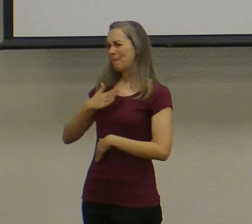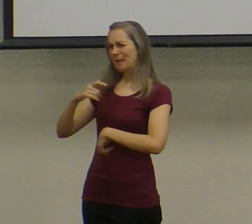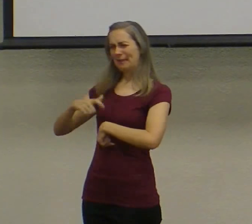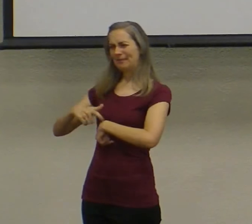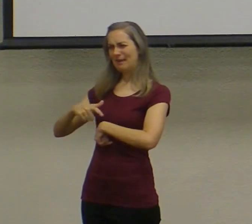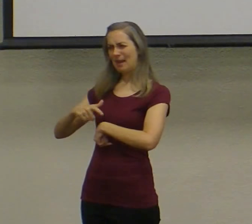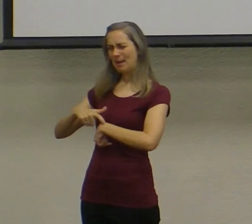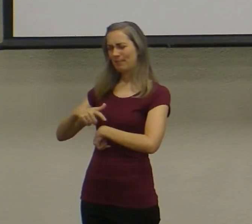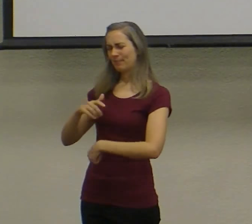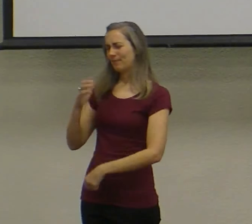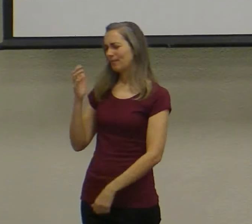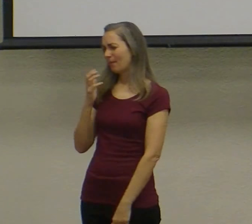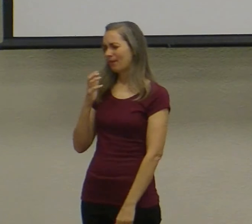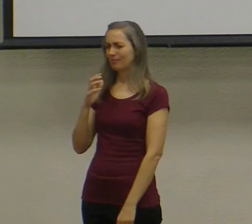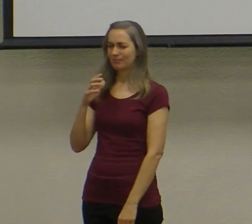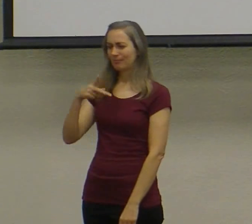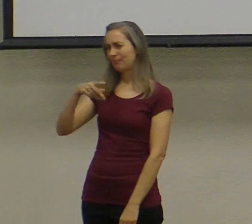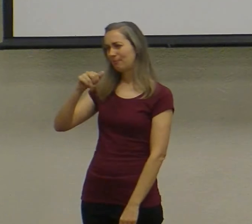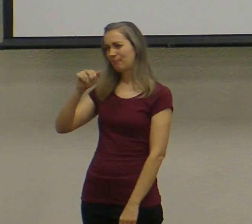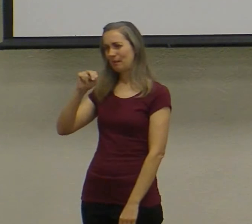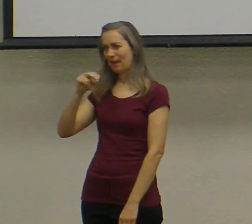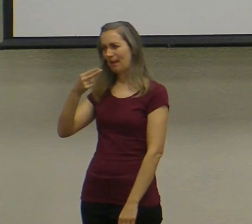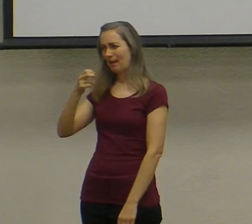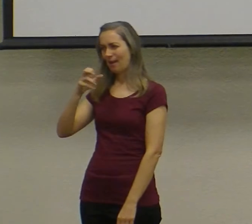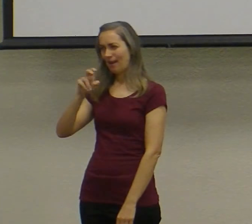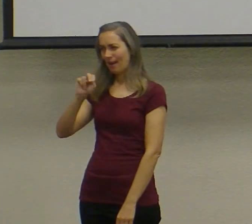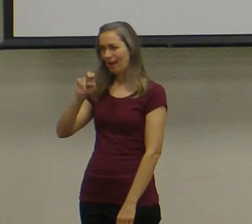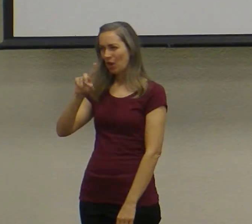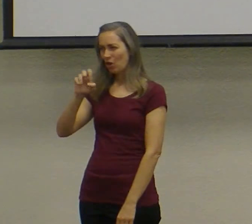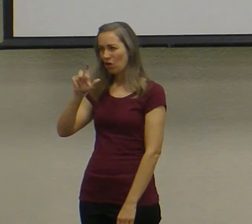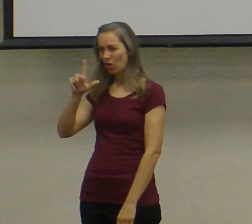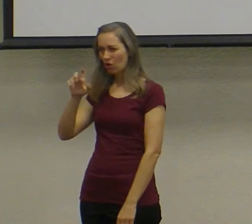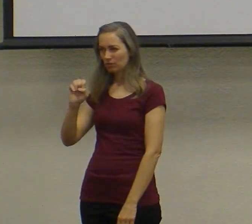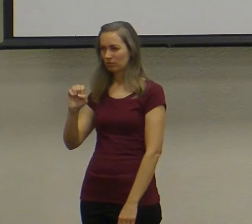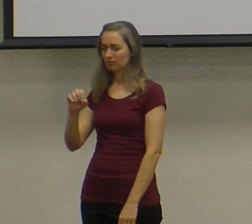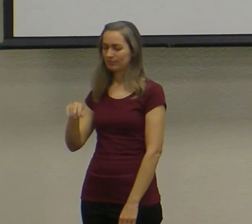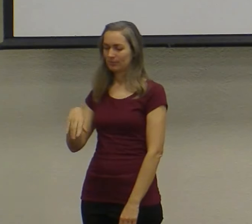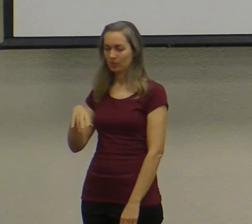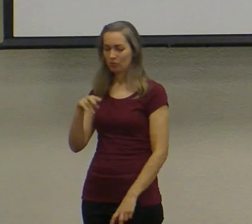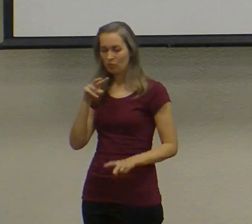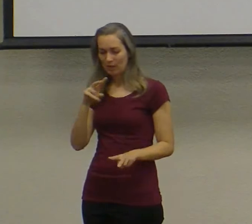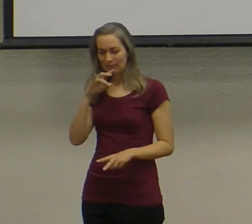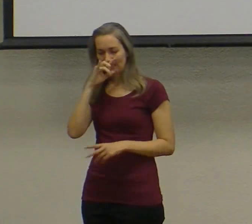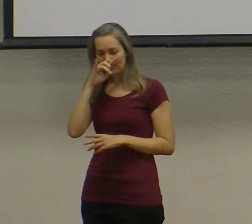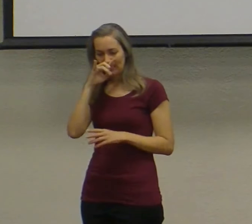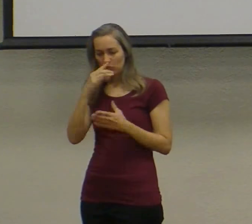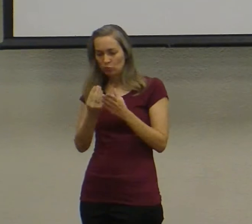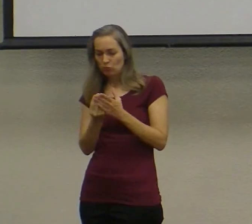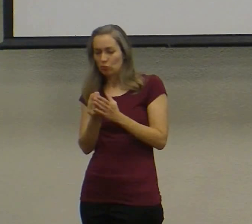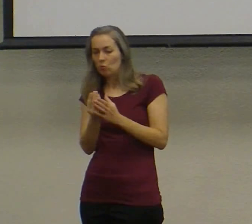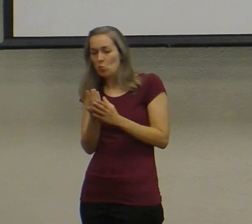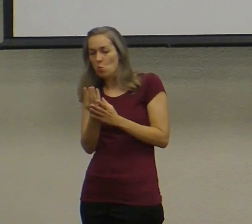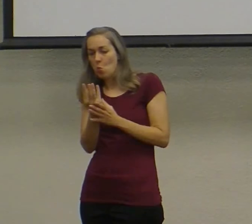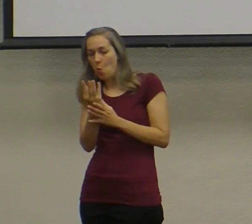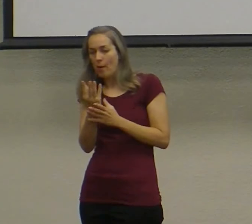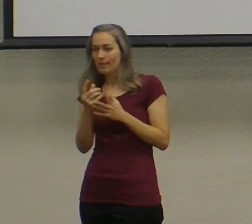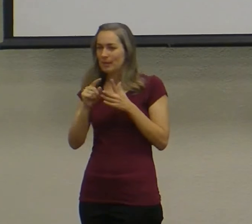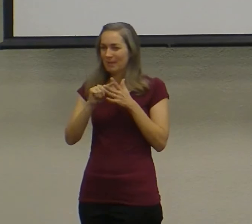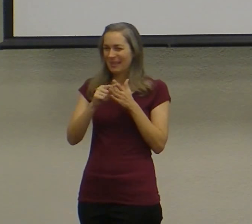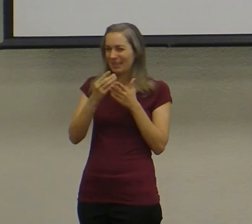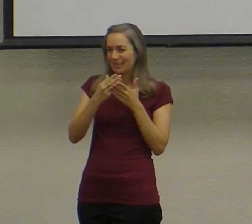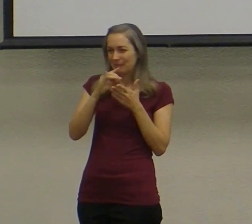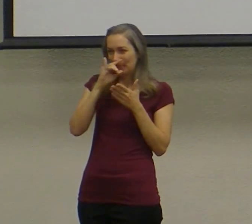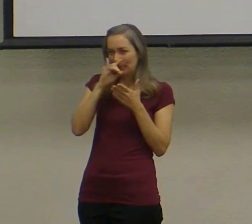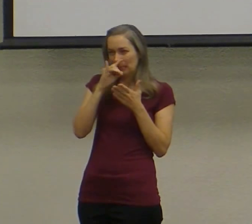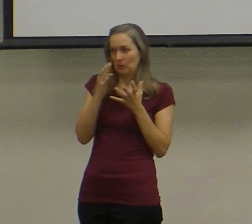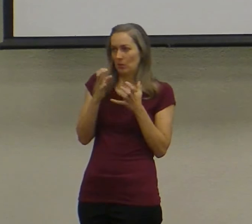thoroughly in Panhandle, and watching the kids grow. Watching at the beginning of the summer, some of the kids, I mean, they wouldn't even